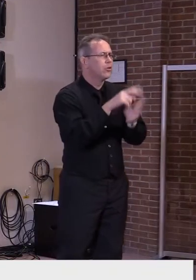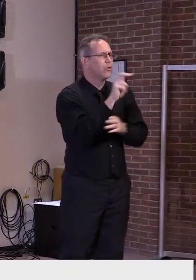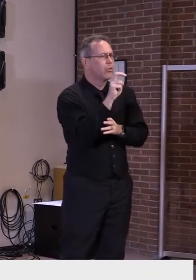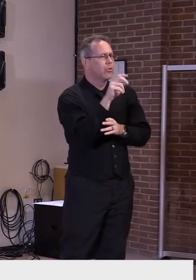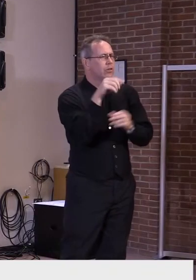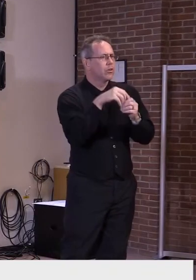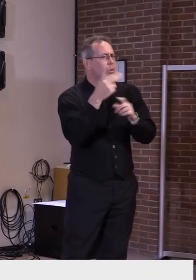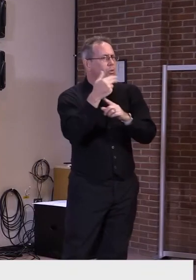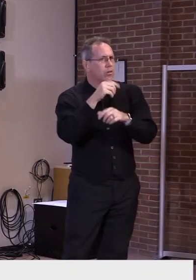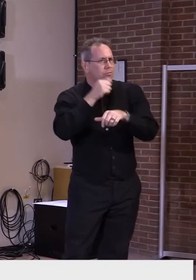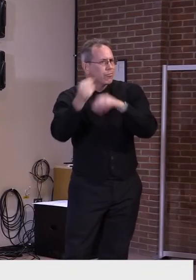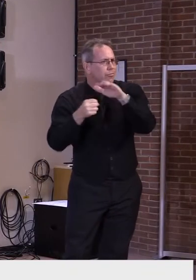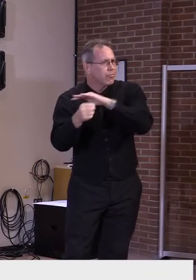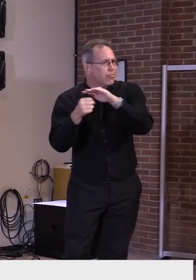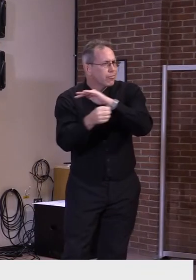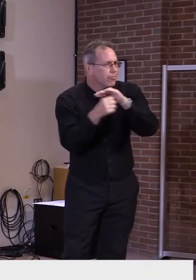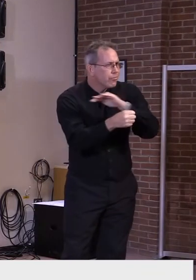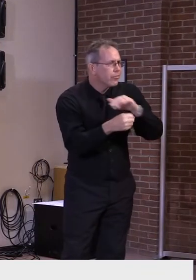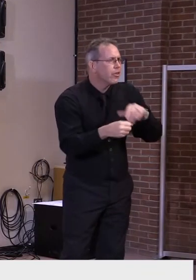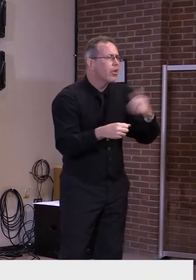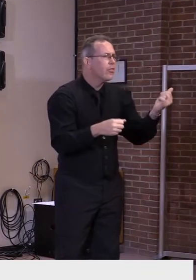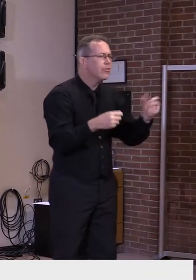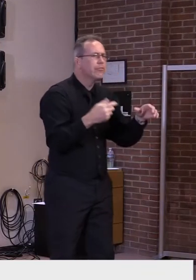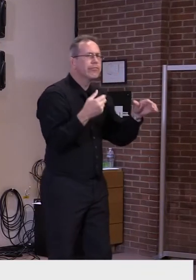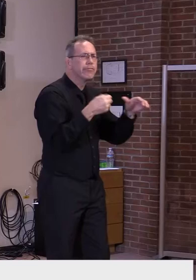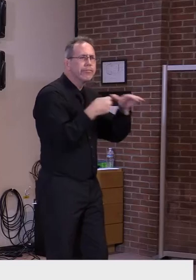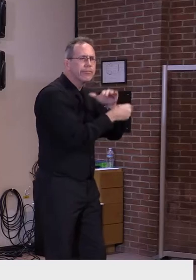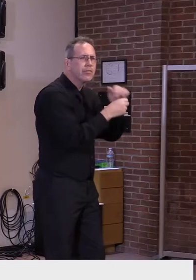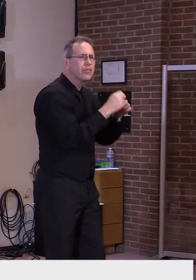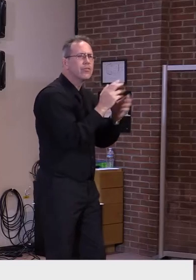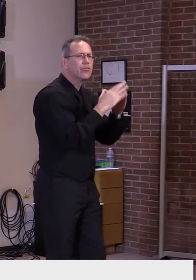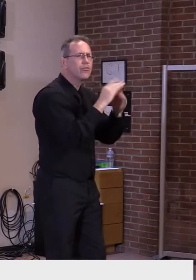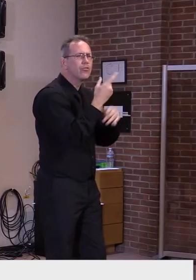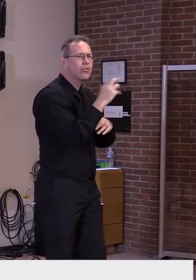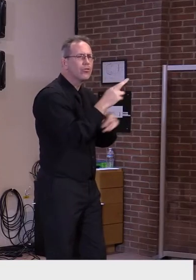shelters right at the moment. We estimate that